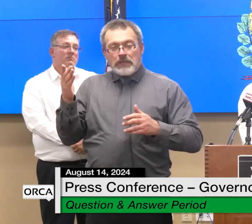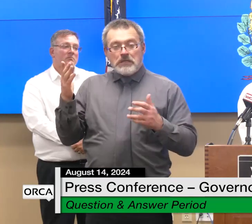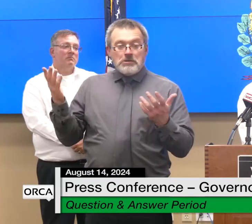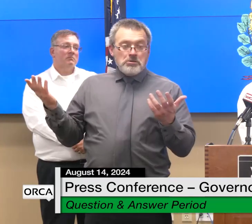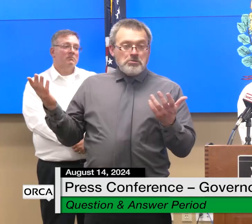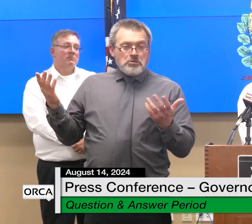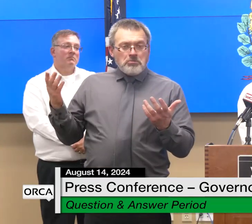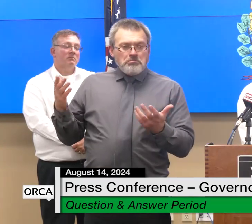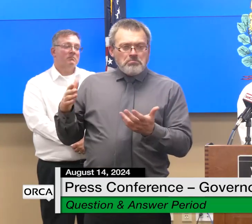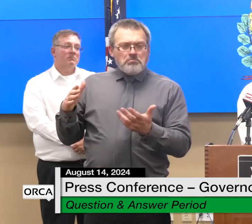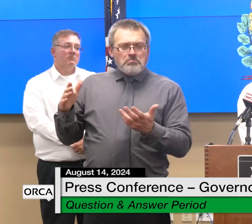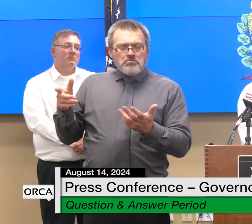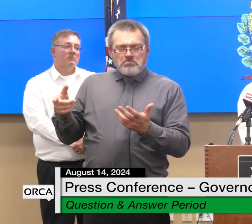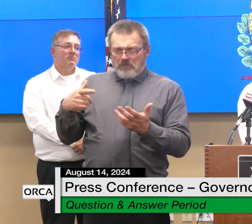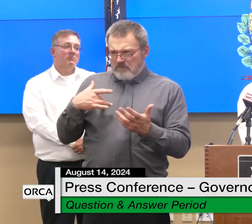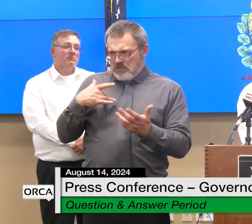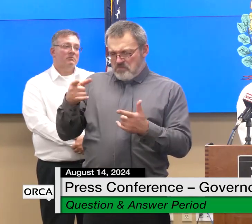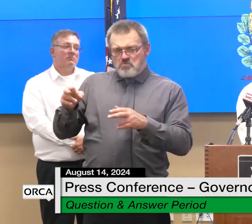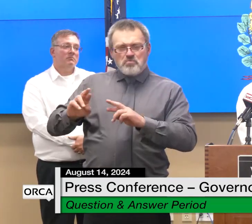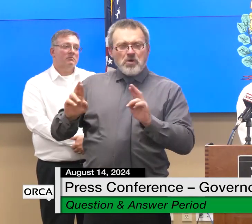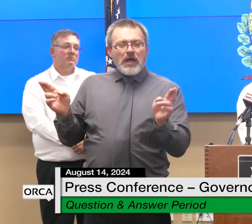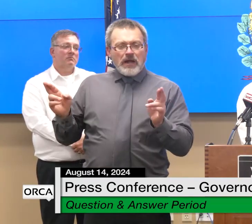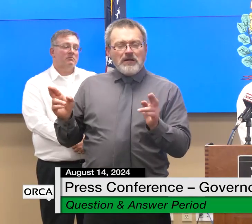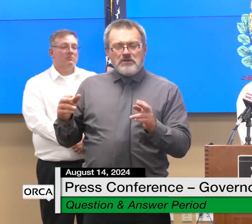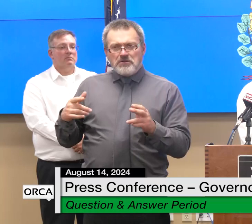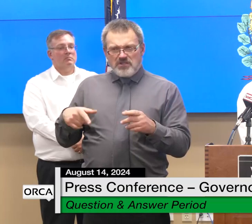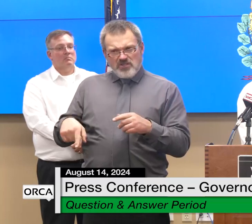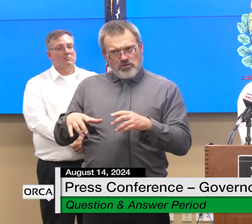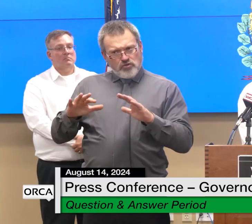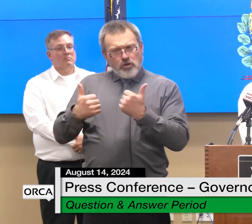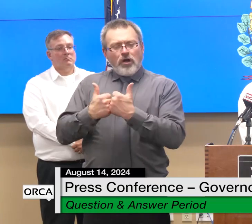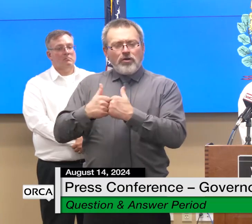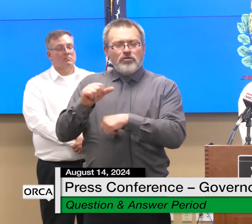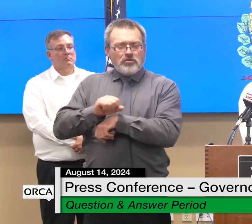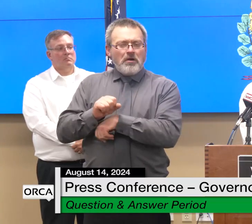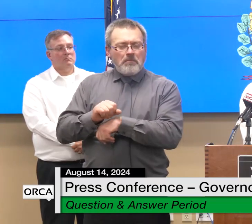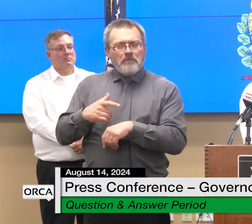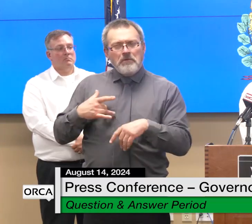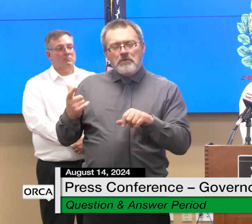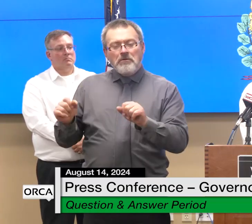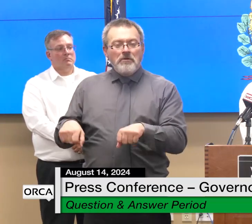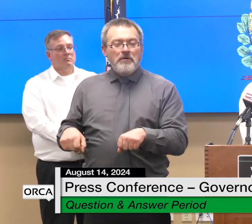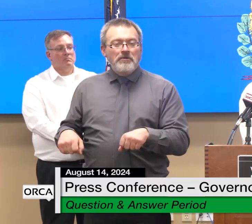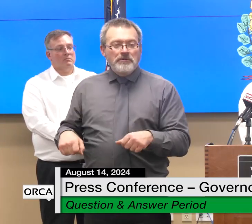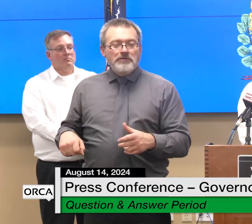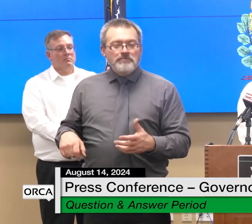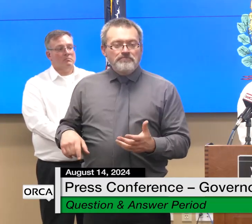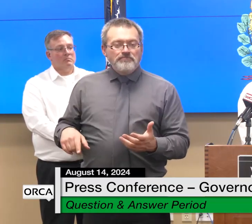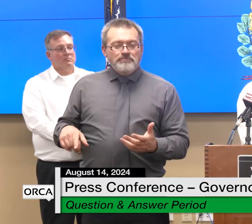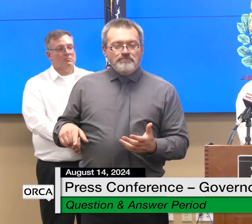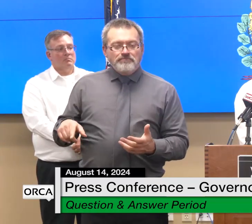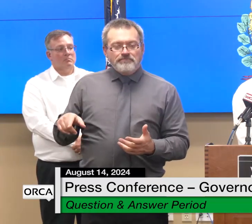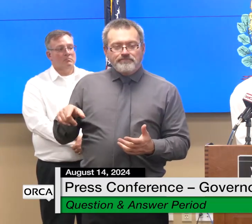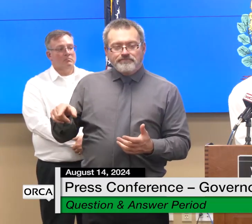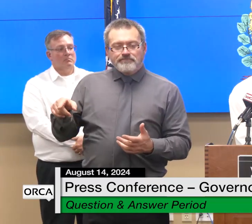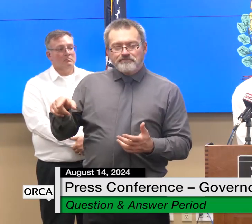that. He's a force as well, and he is not afraid to speak his mind.